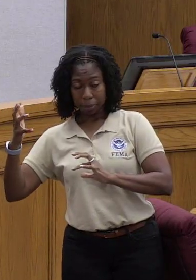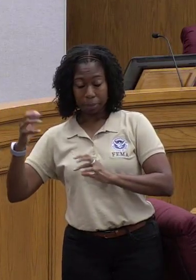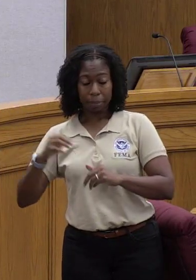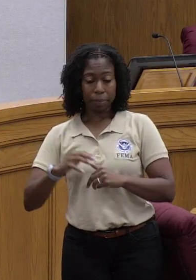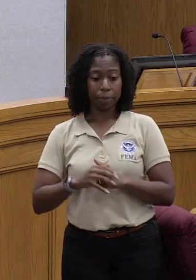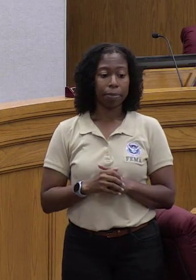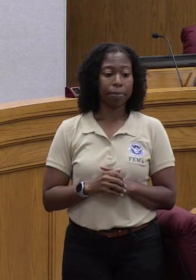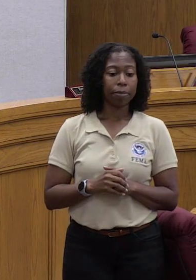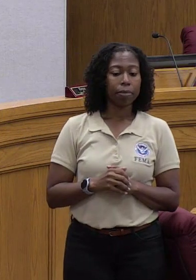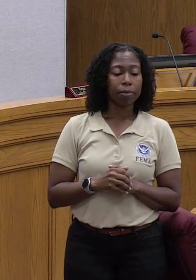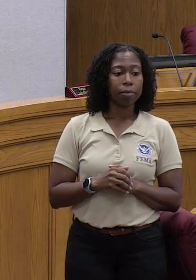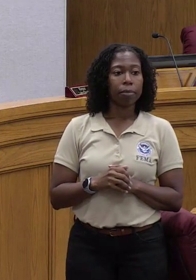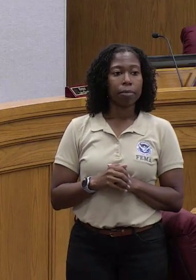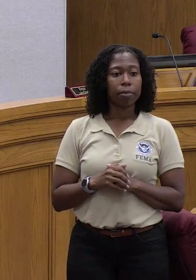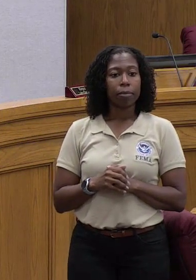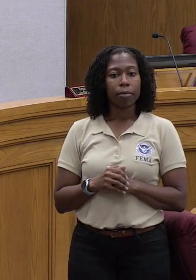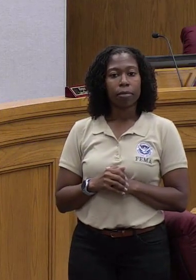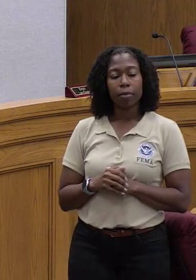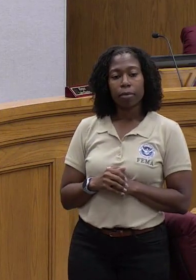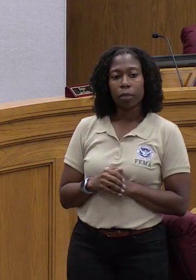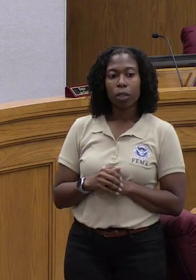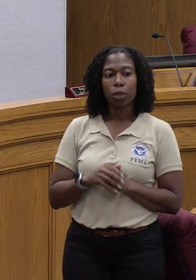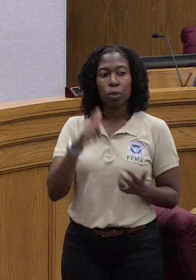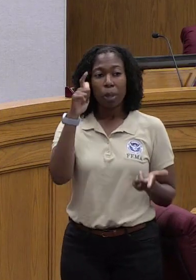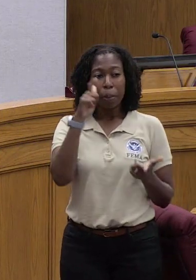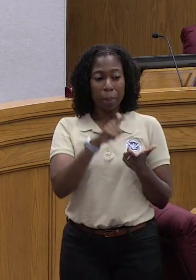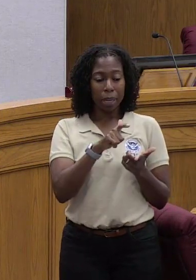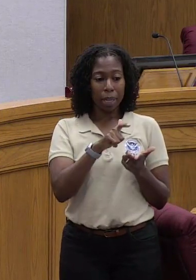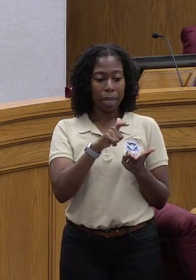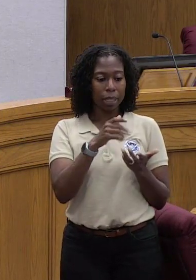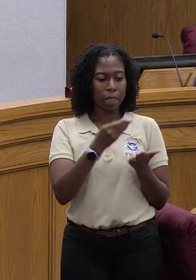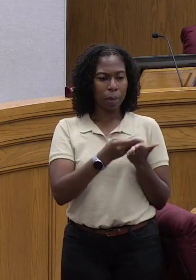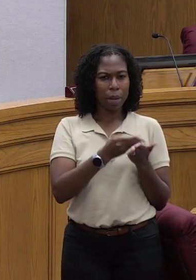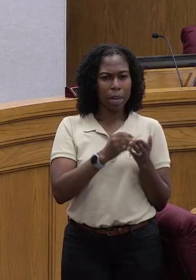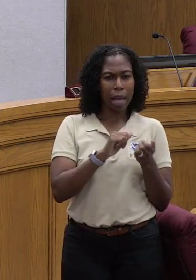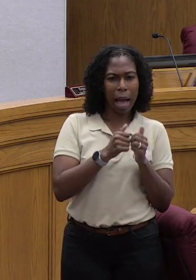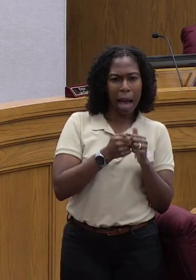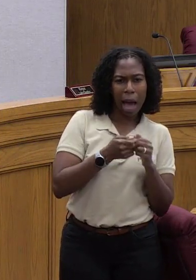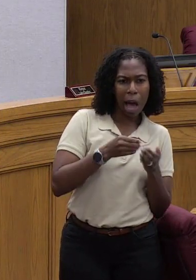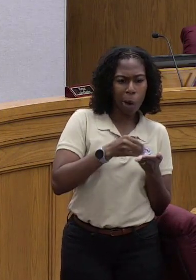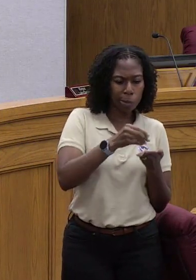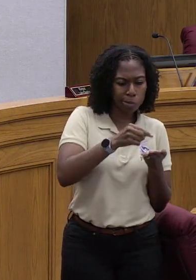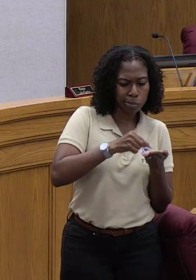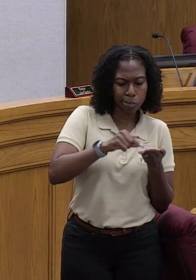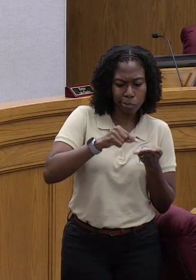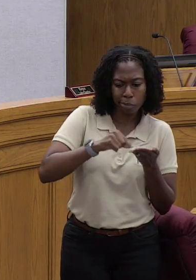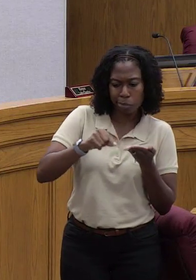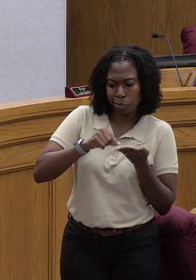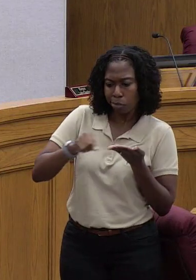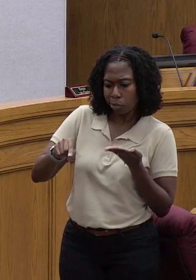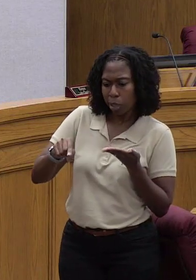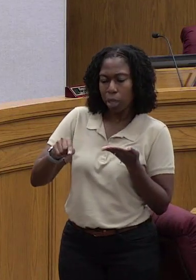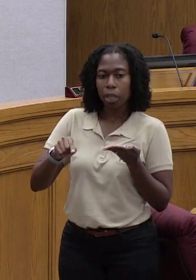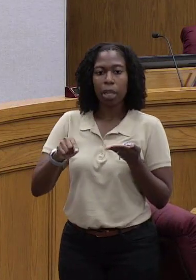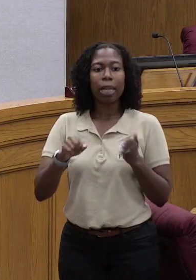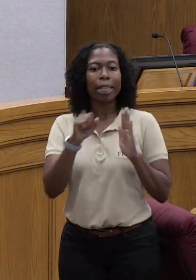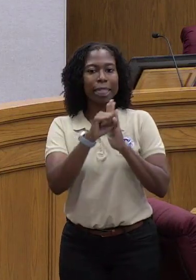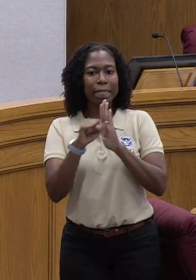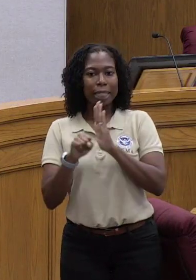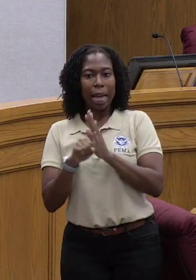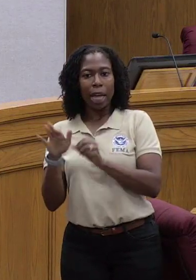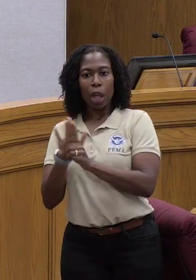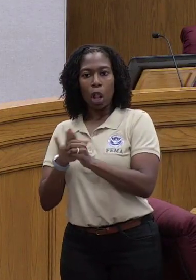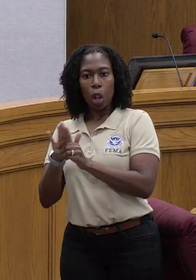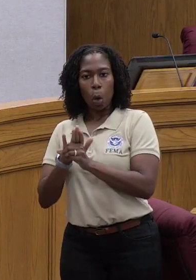priorities for how that mitigation money is used is set by the state and local jurisdictions. And